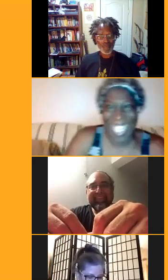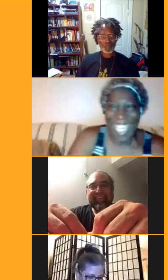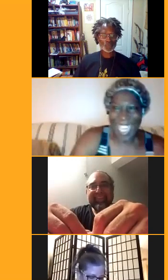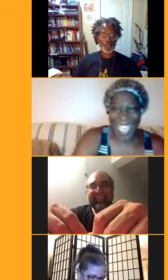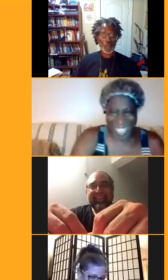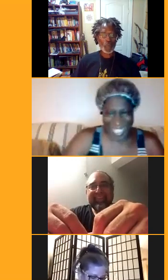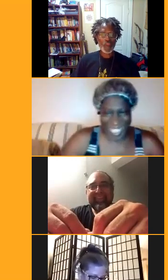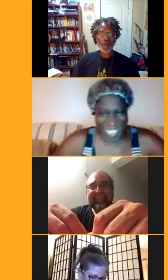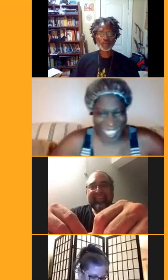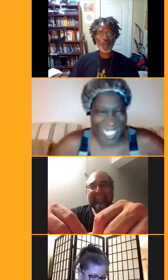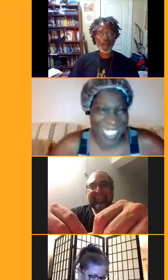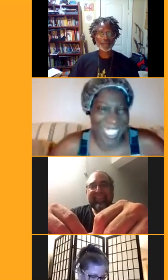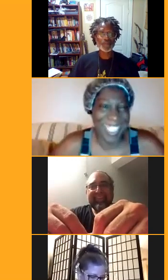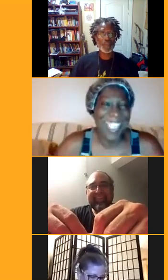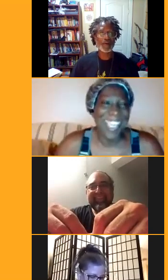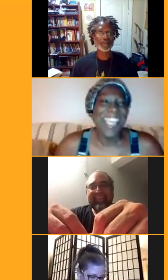and sign.